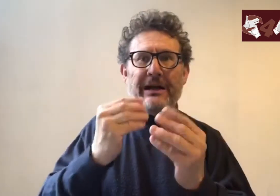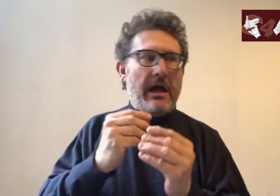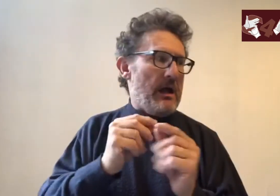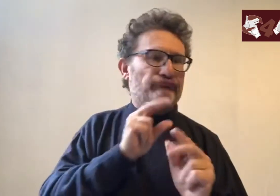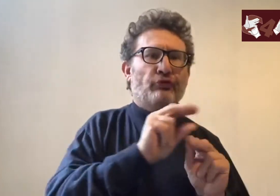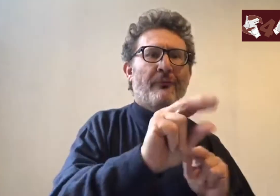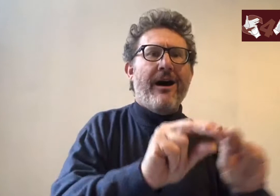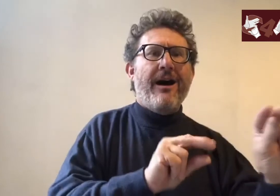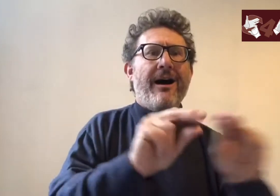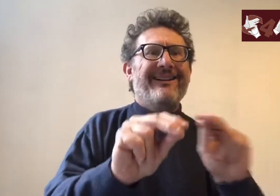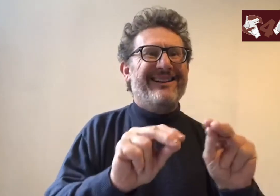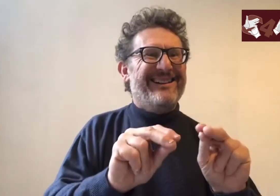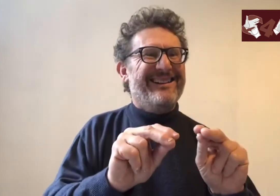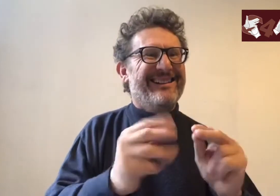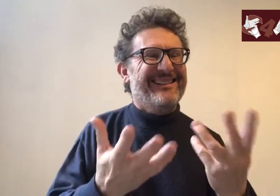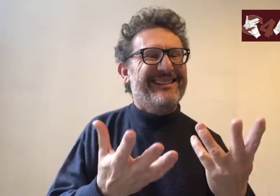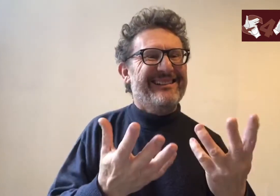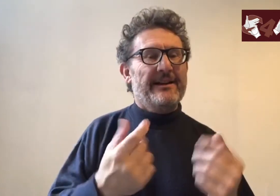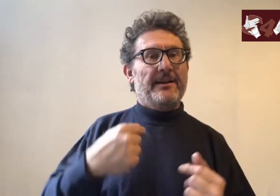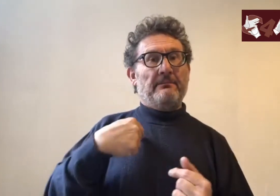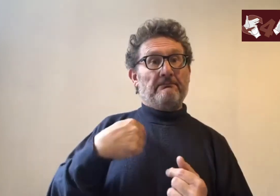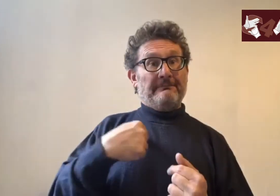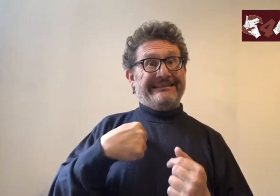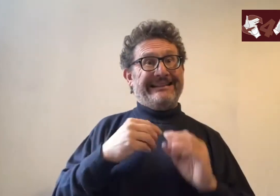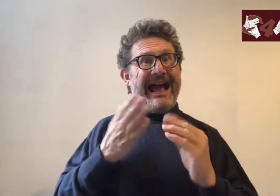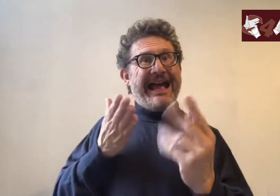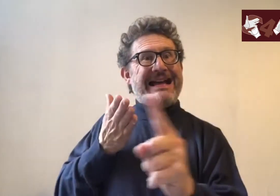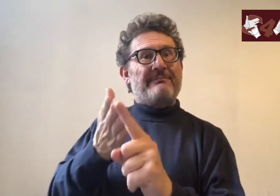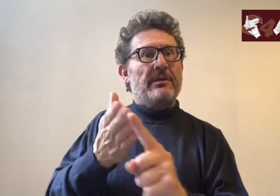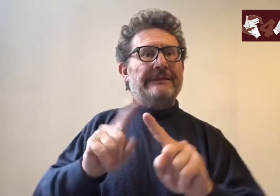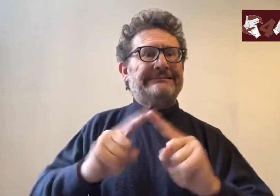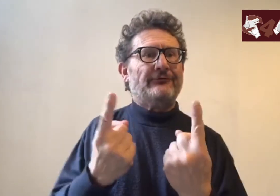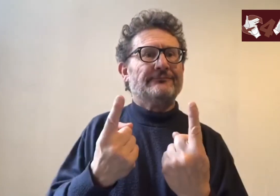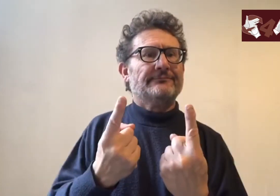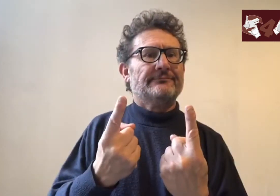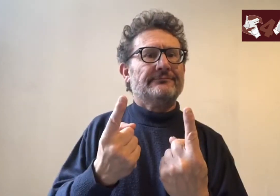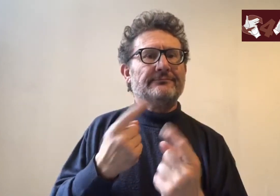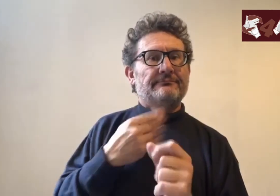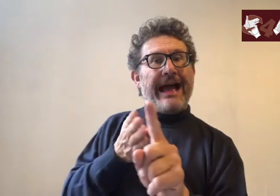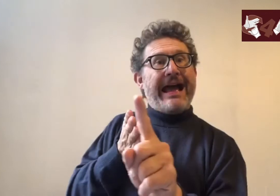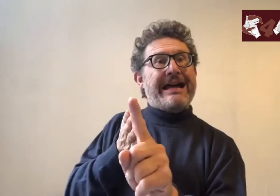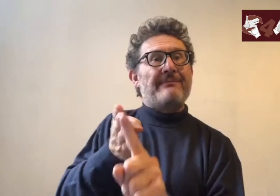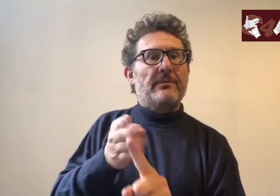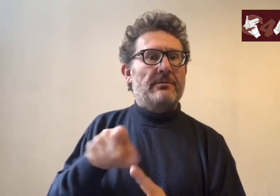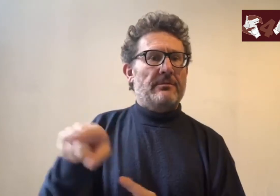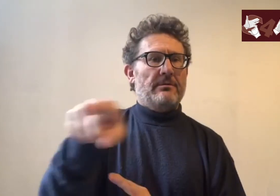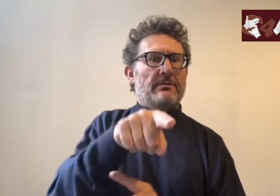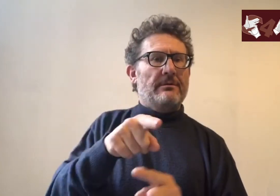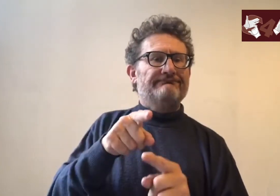So lots of people are wanting to do their level one or level two in sign language. But the way I aim to do this is